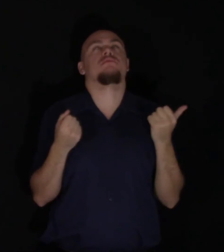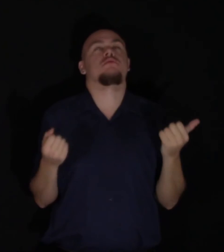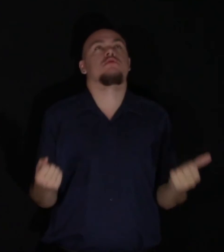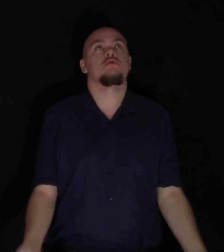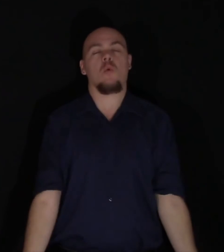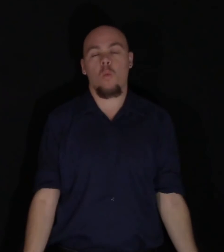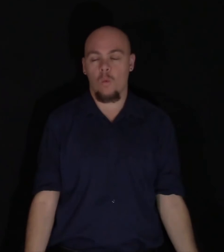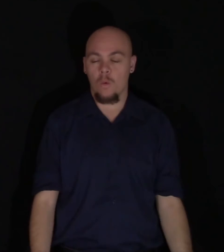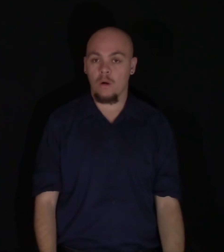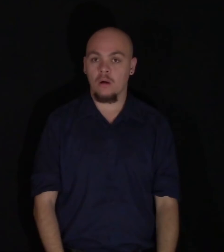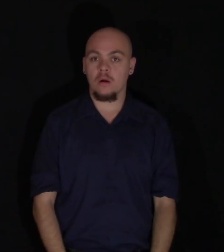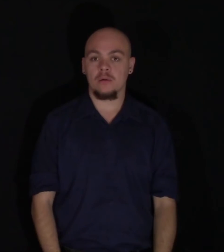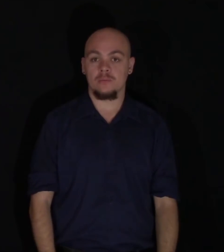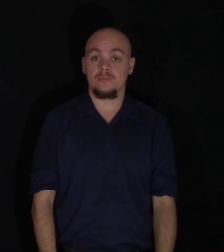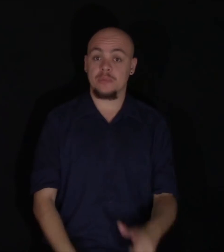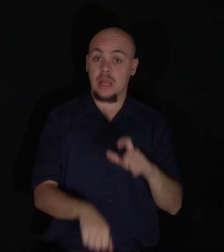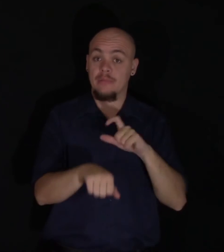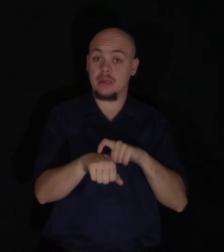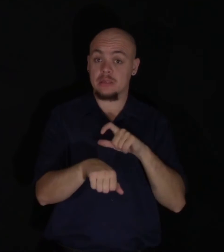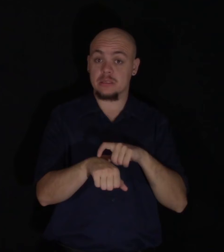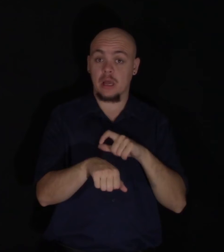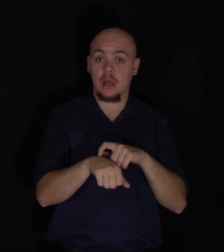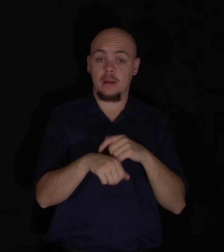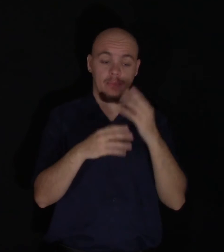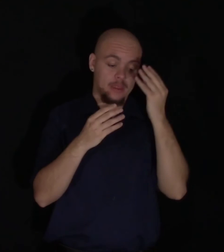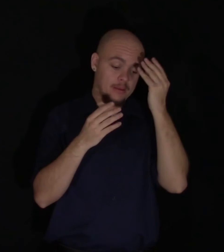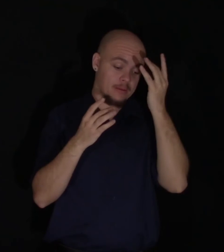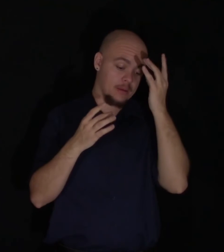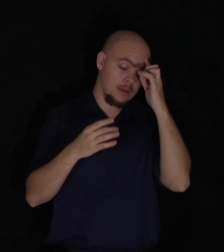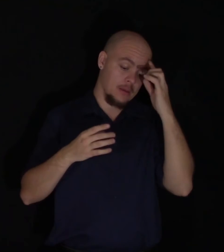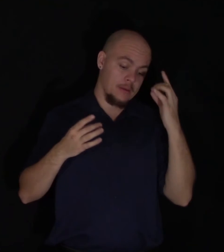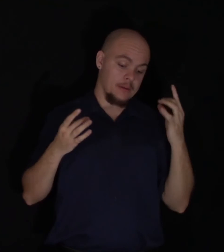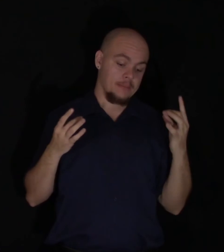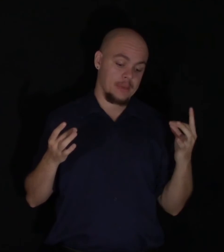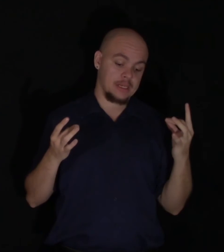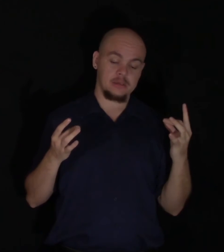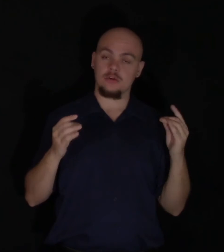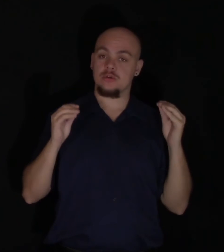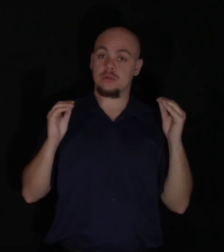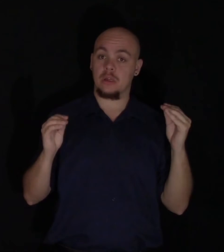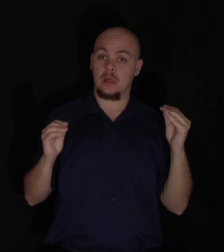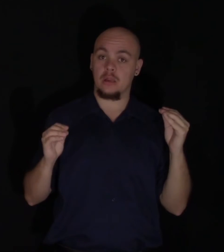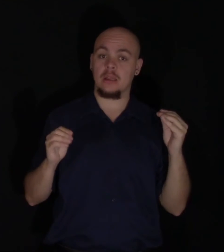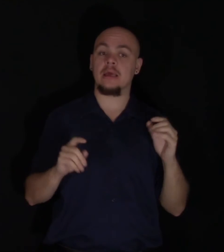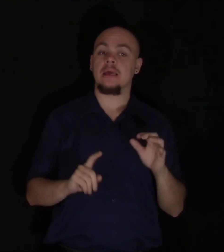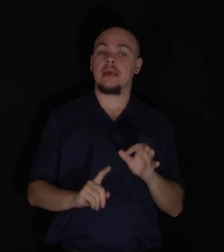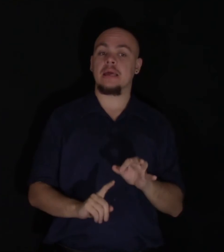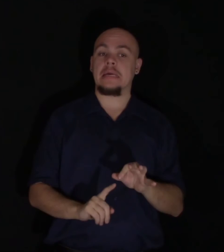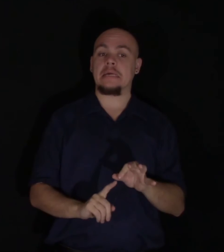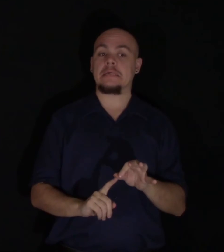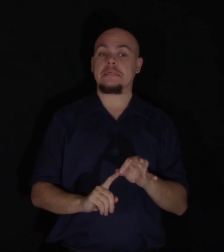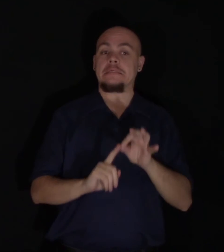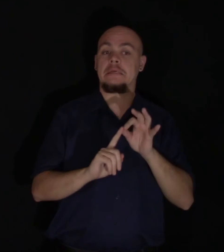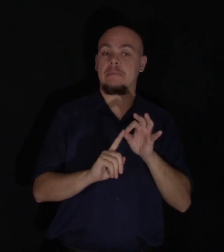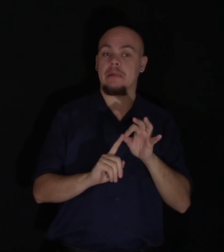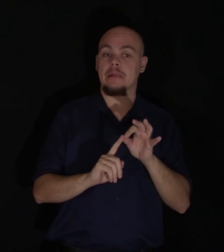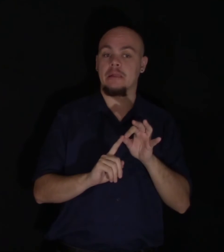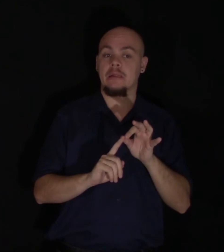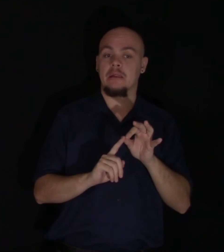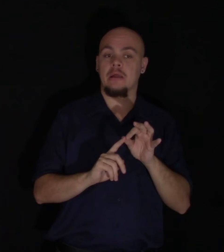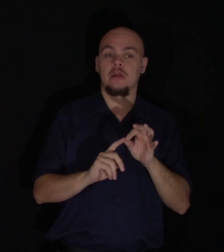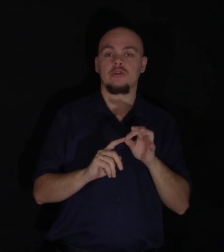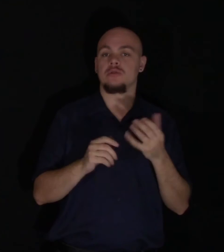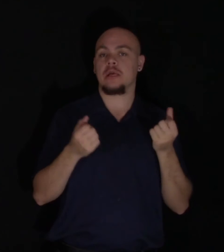And in this time, there was no meditation experience other than what I call that drive-by experience, introspection on the